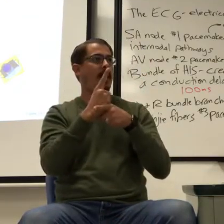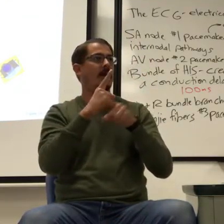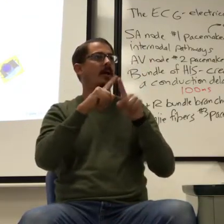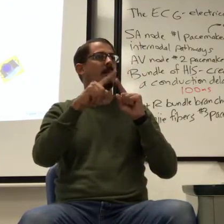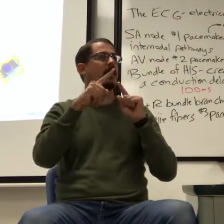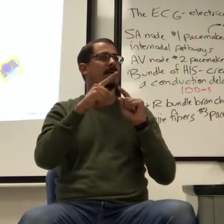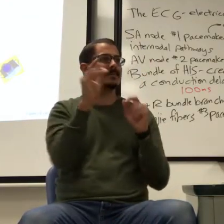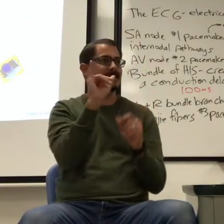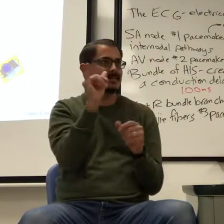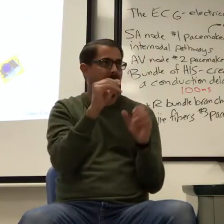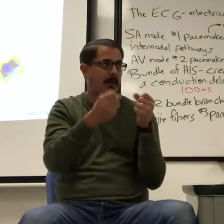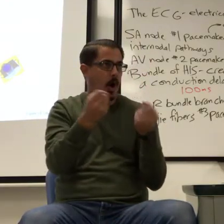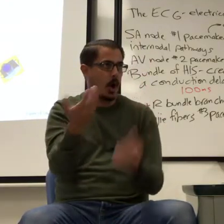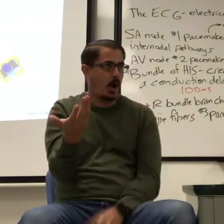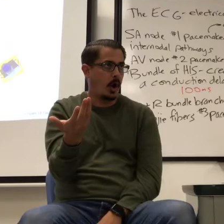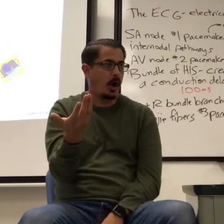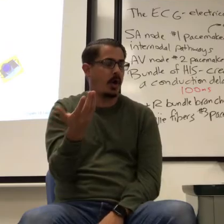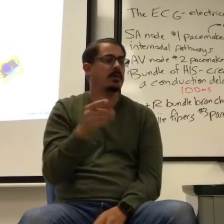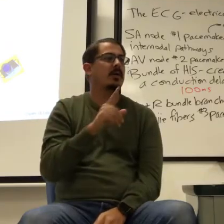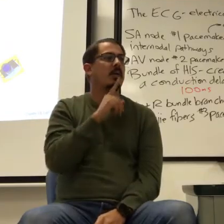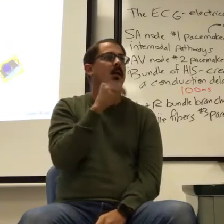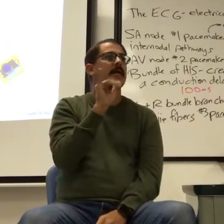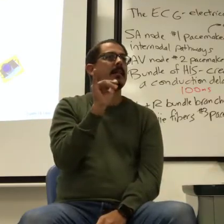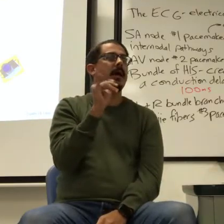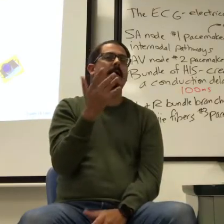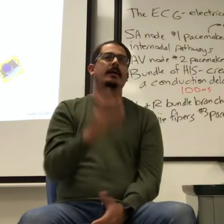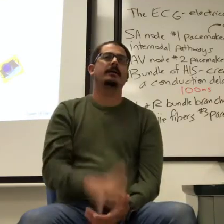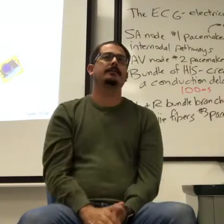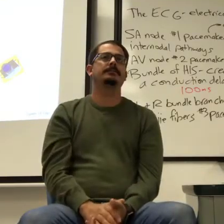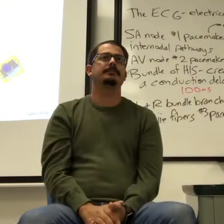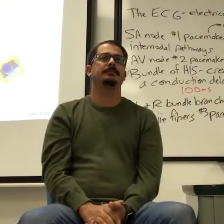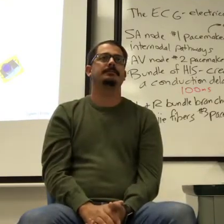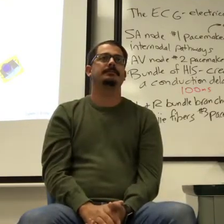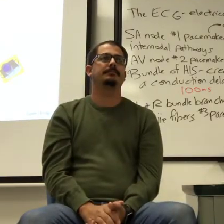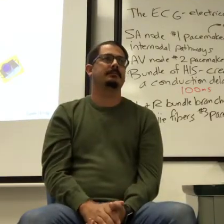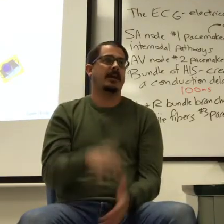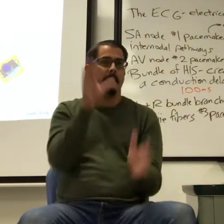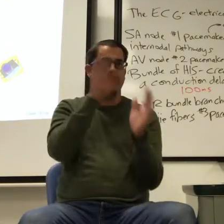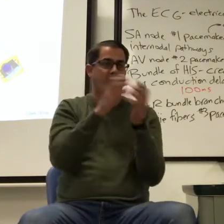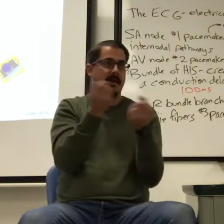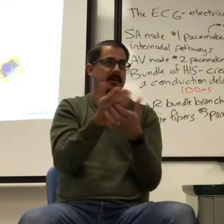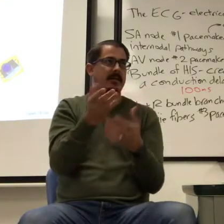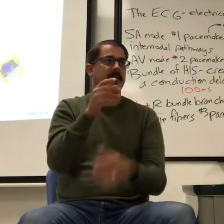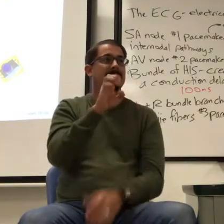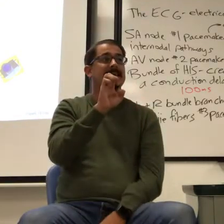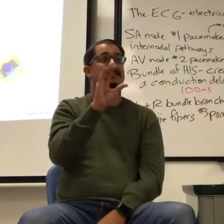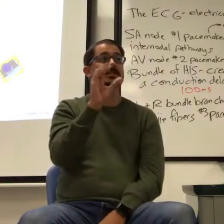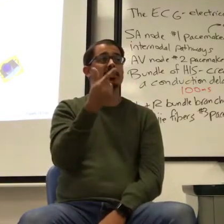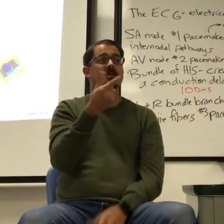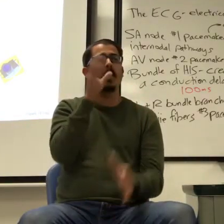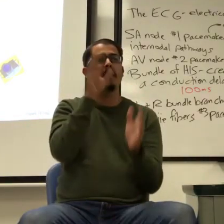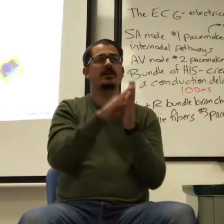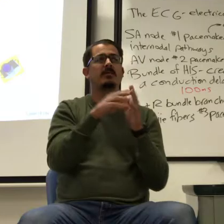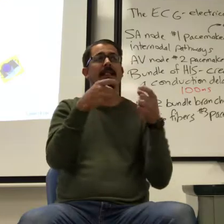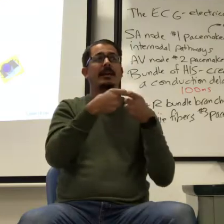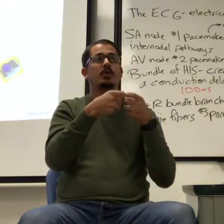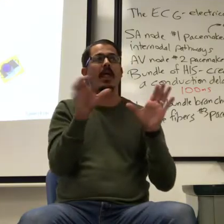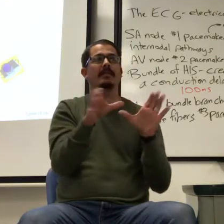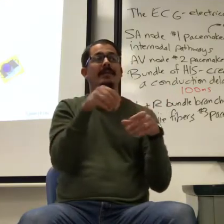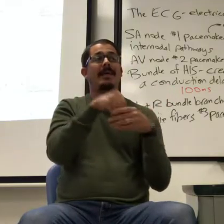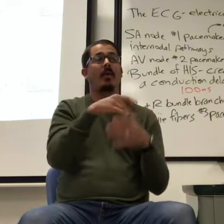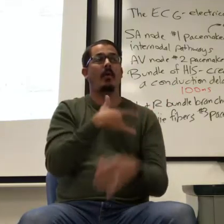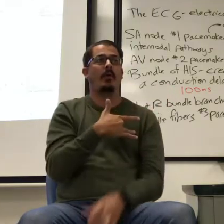of the same car. So much like, you know, just taking a picture of anything, an ECG is taking a picture of the electrical activity